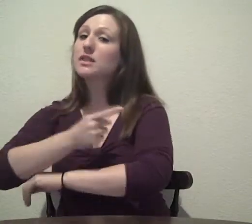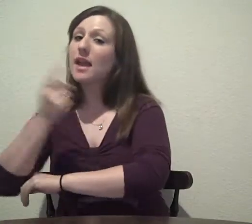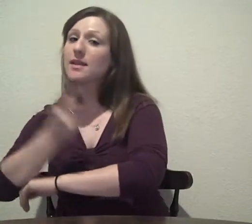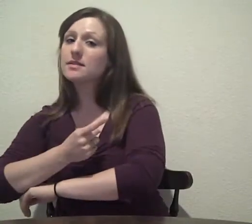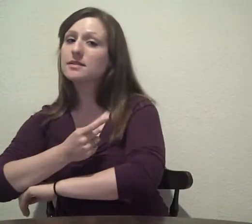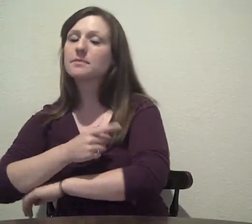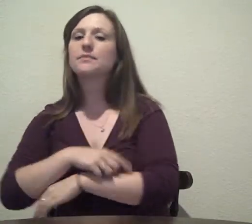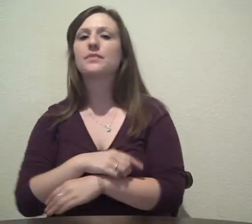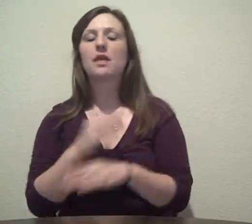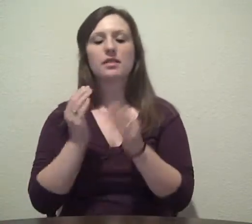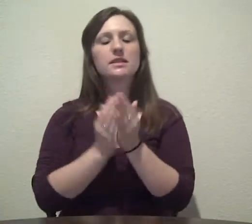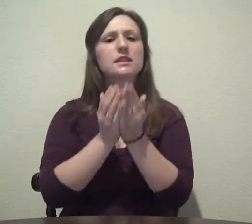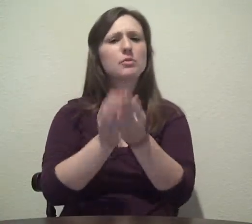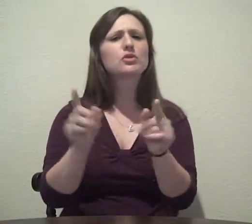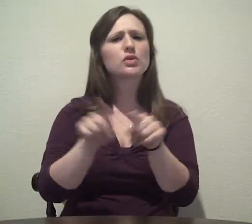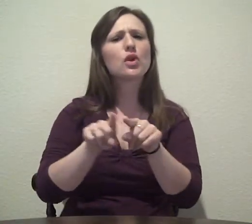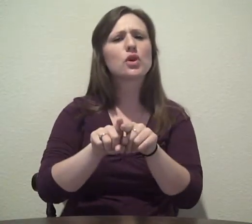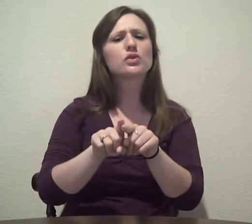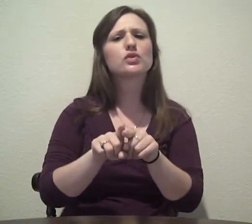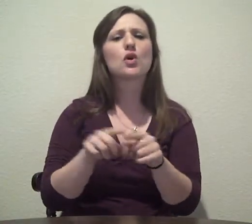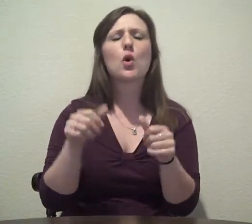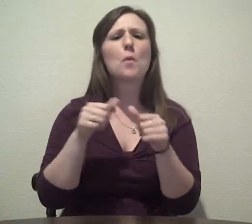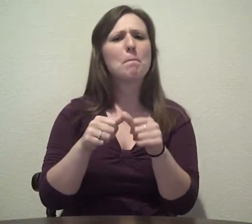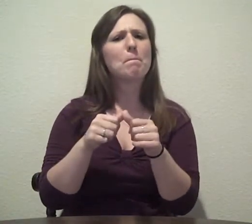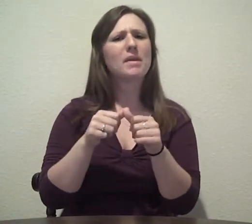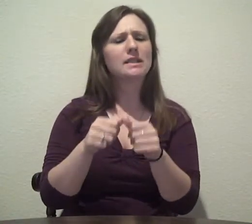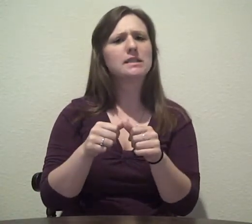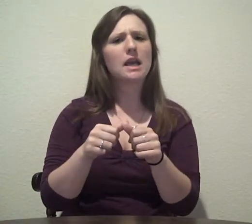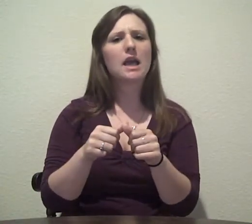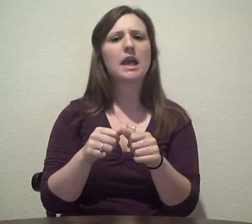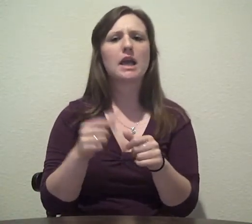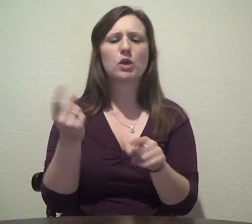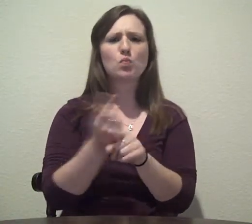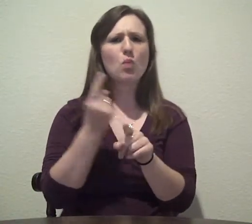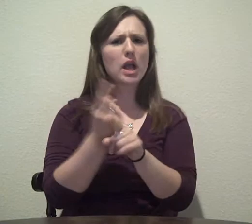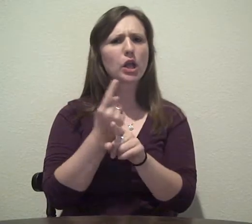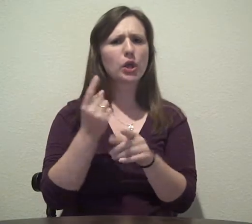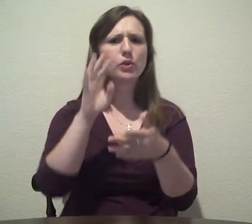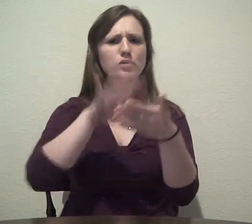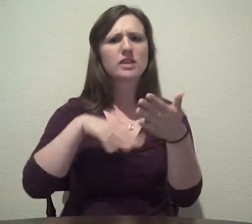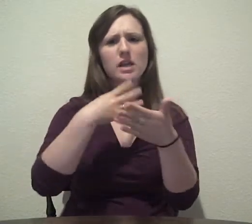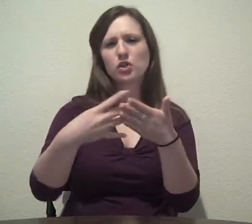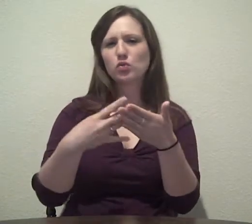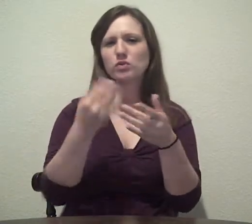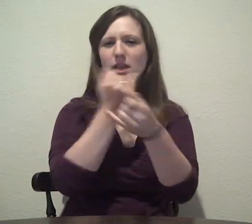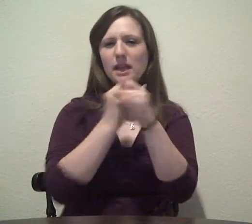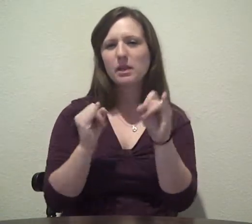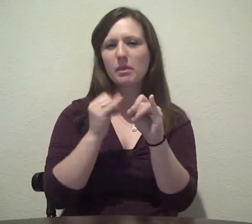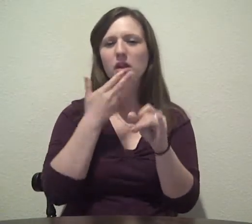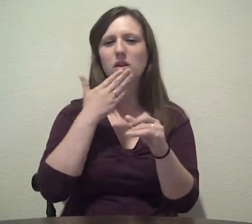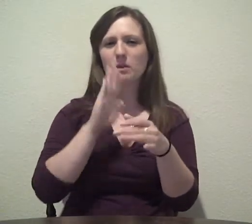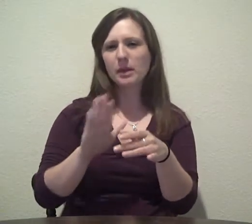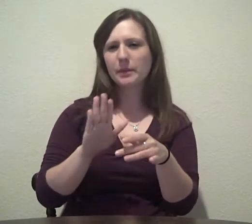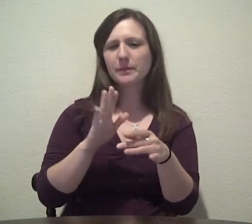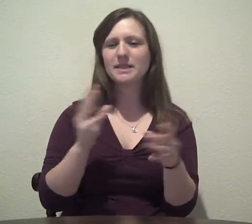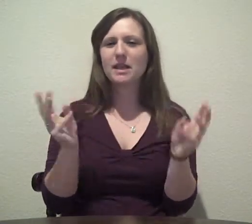The steamers could also maintain regular schedules, independent of inclemency of the weather, such as